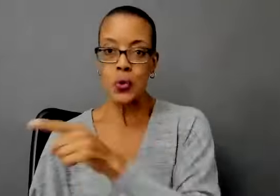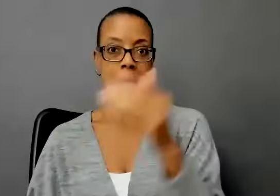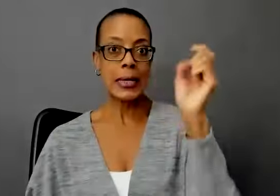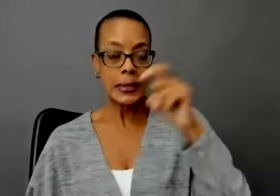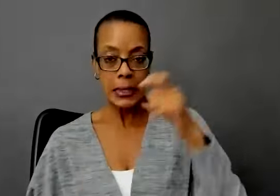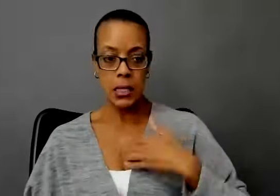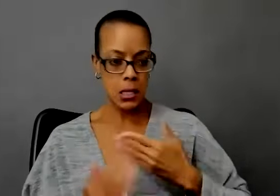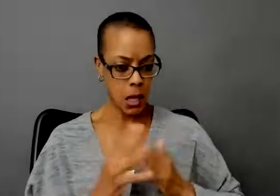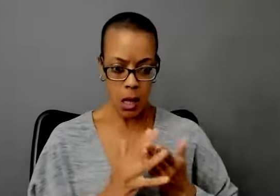system effectively.